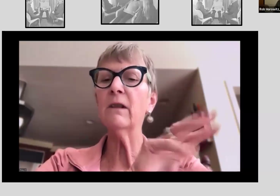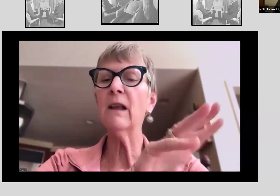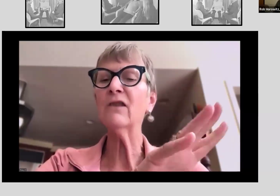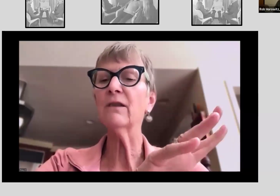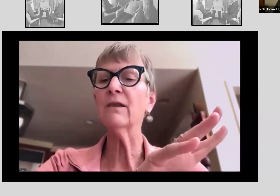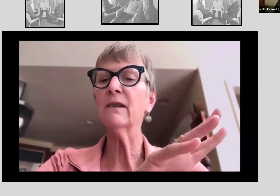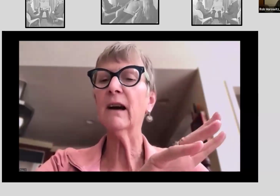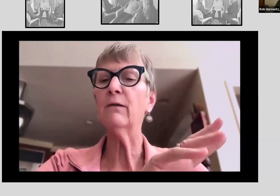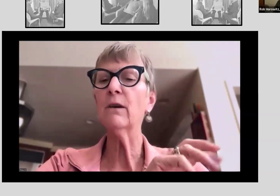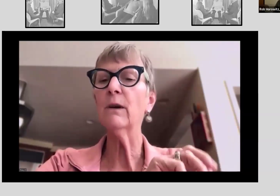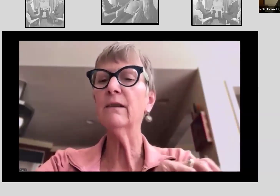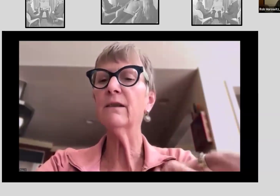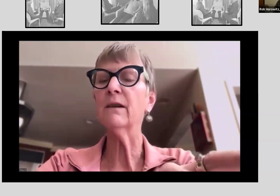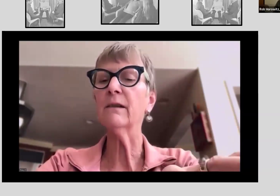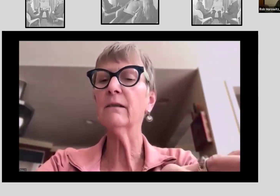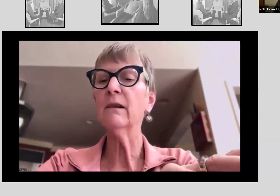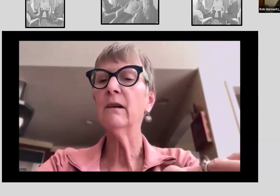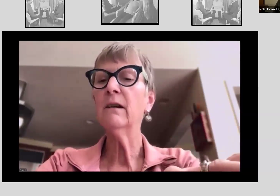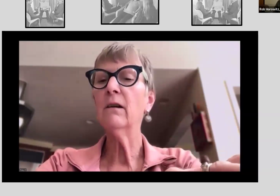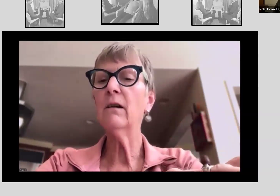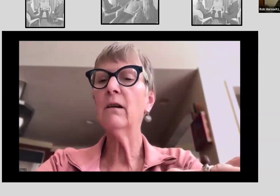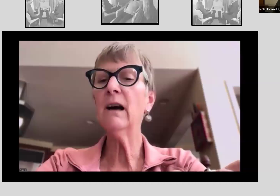like flashes, like I was going into the